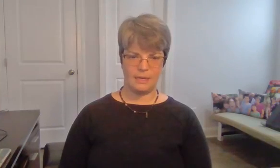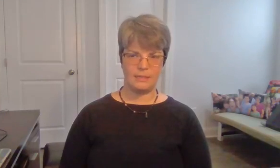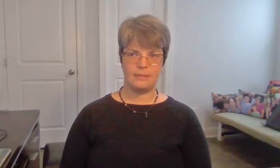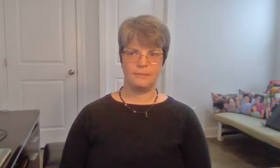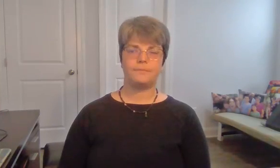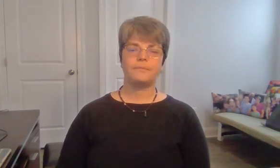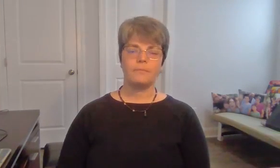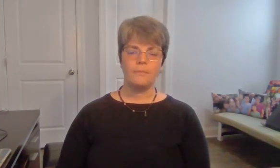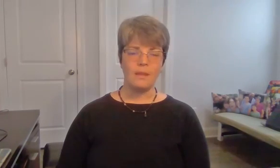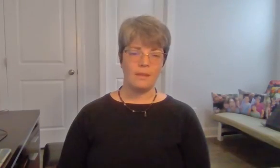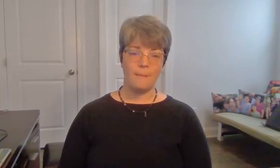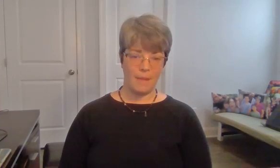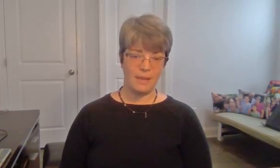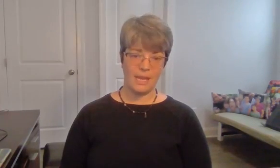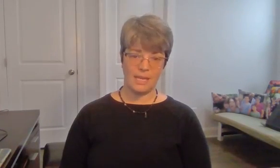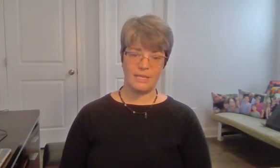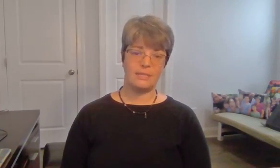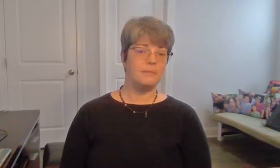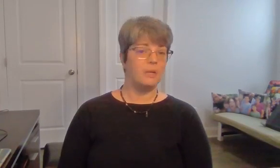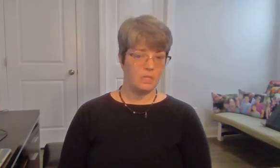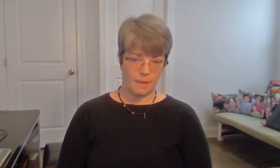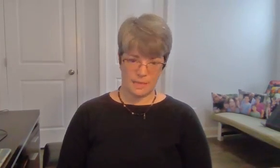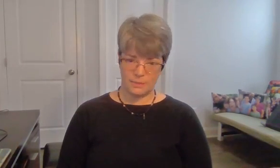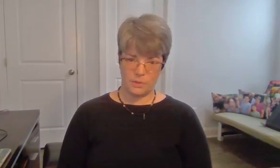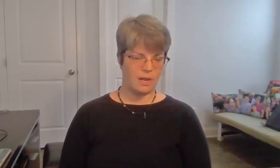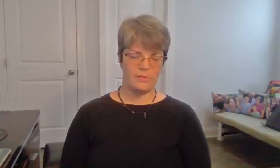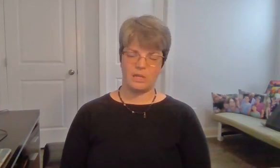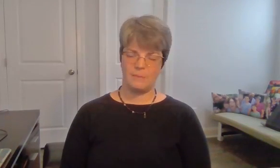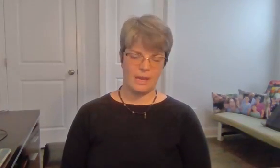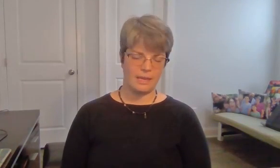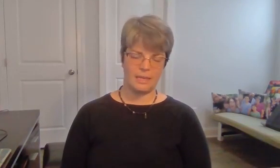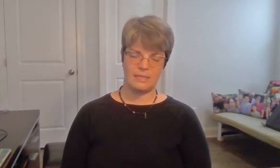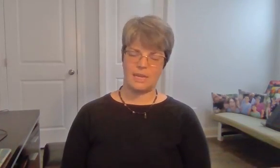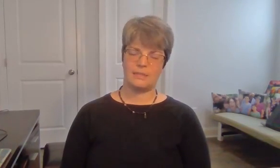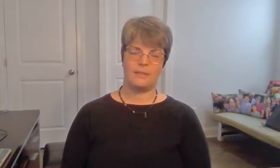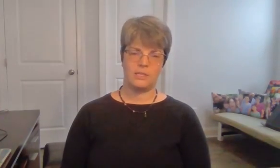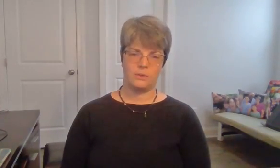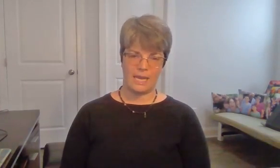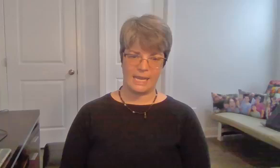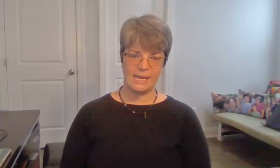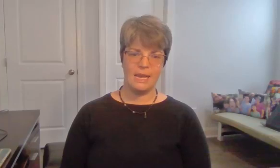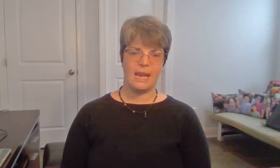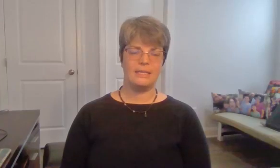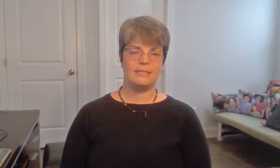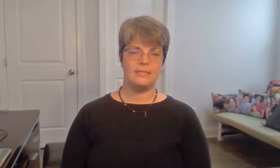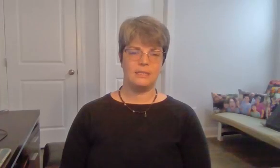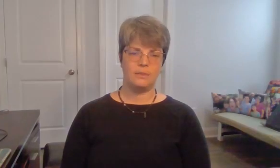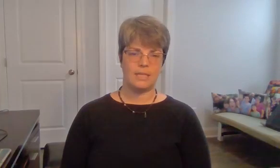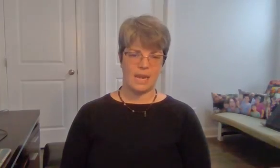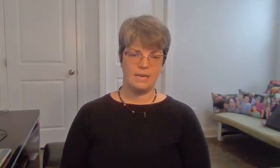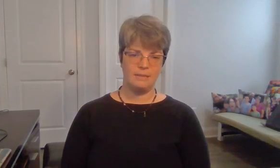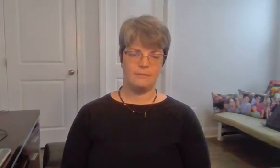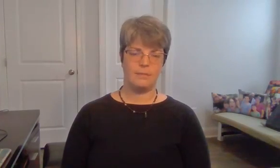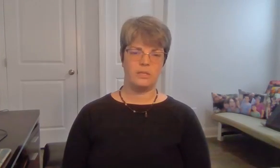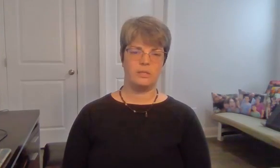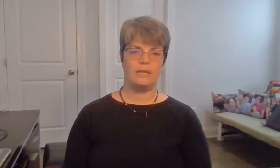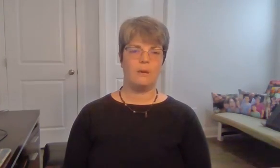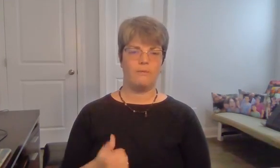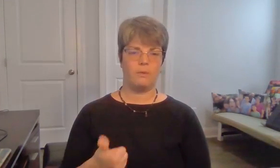techniques. Making eye contact as much as possible. You're not always gonna make eye contact. That's okay. I'd still sign because it'll be helpful, one,